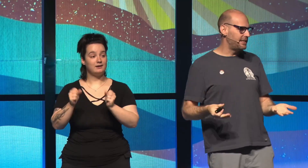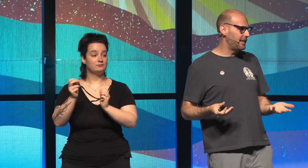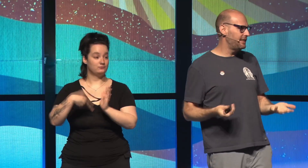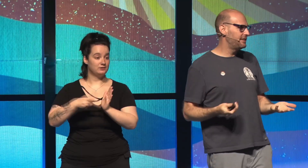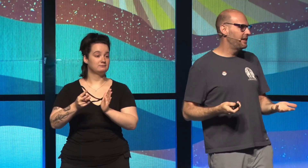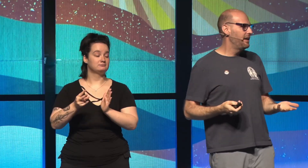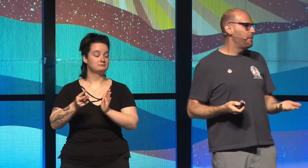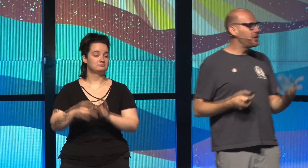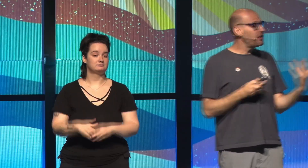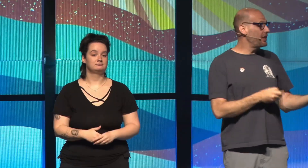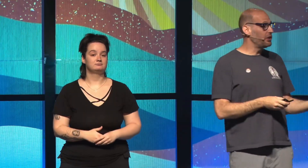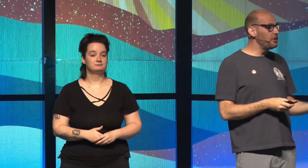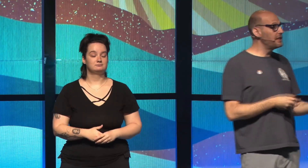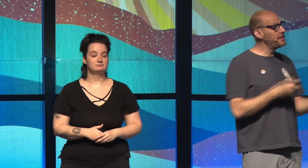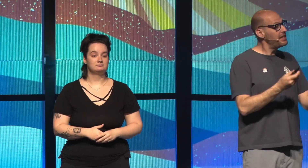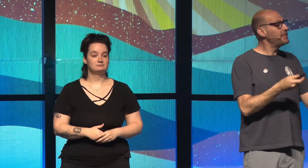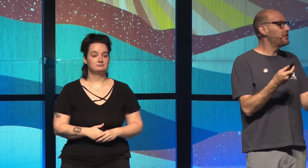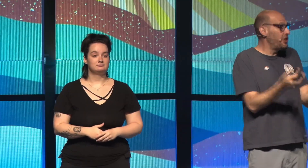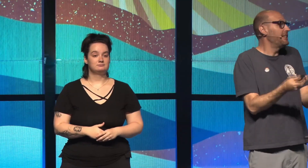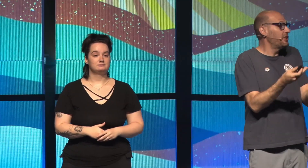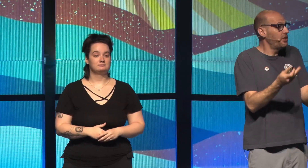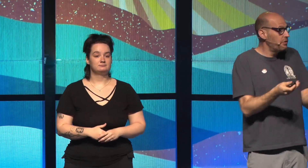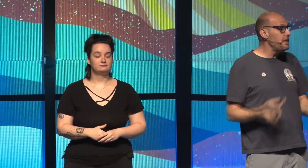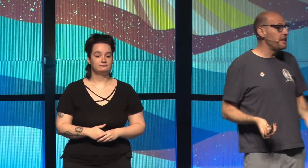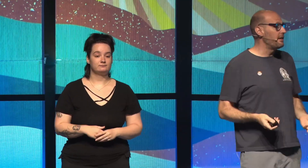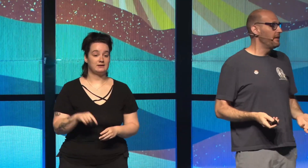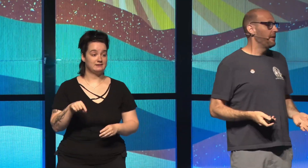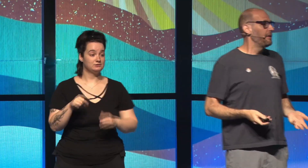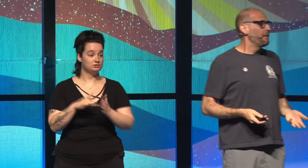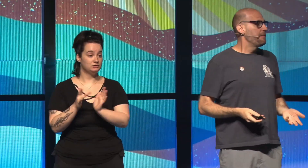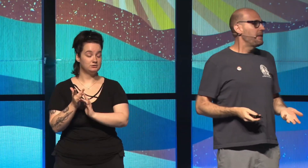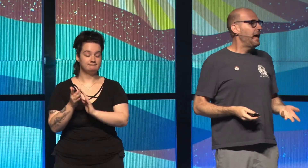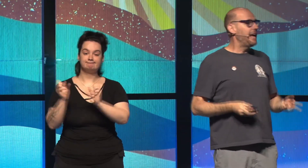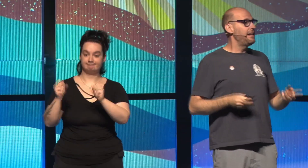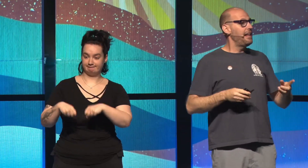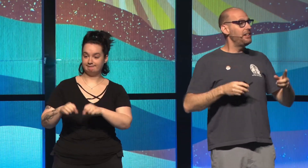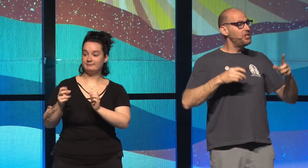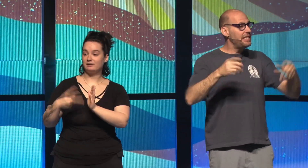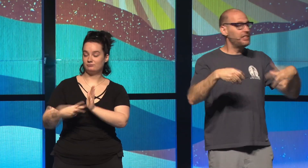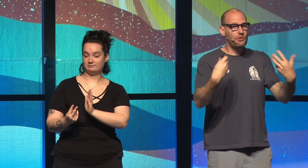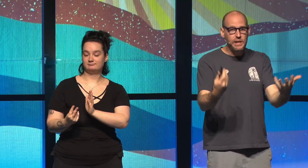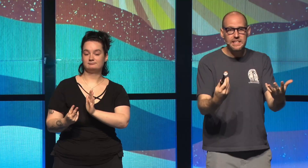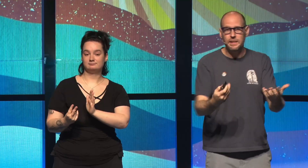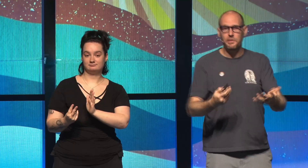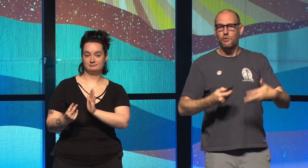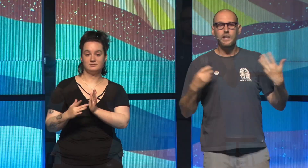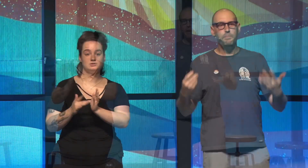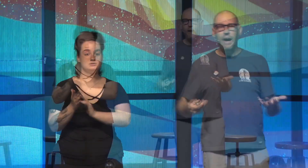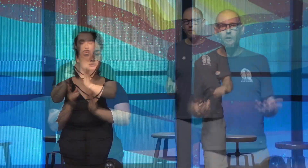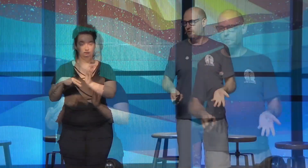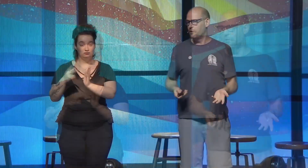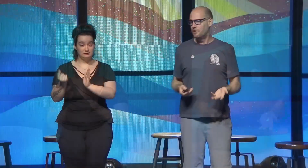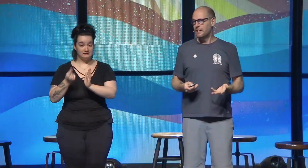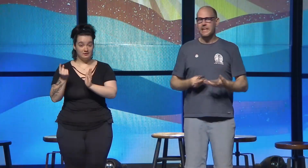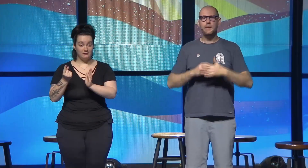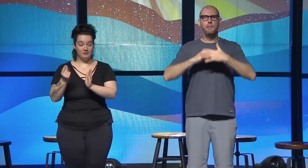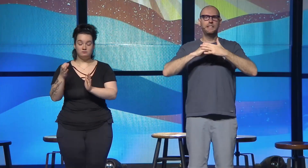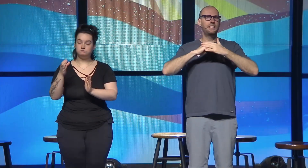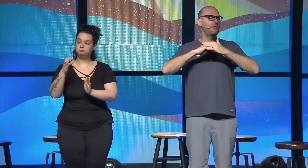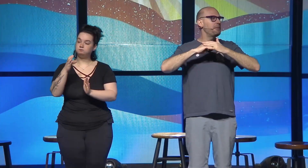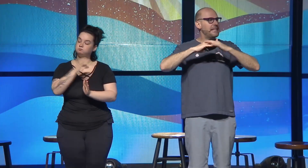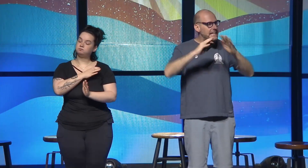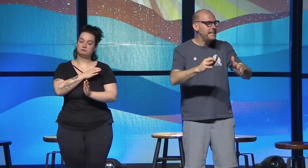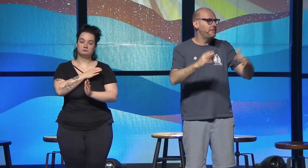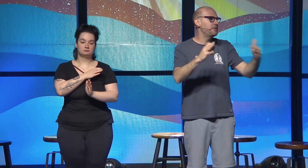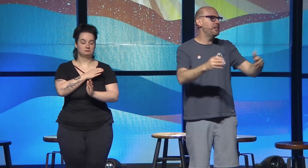of Jesus, particularly in Luke, is that this Jesus could read. And Jesus reads something really powerful in the